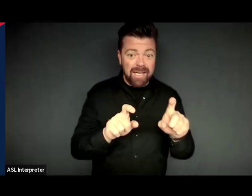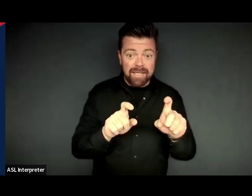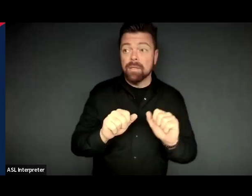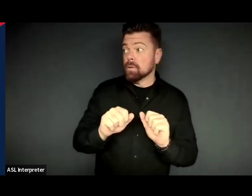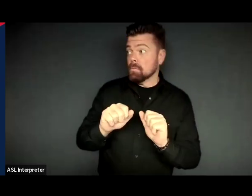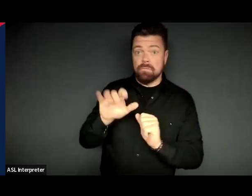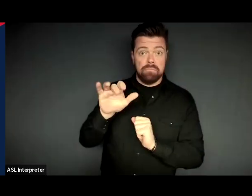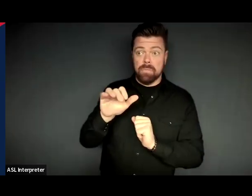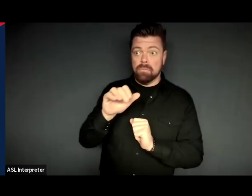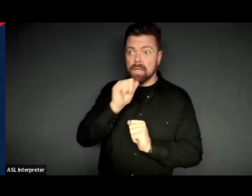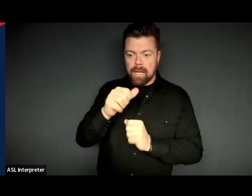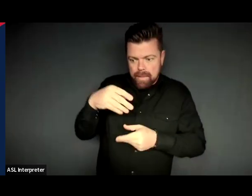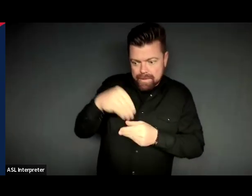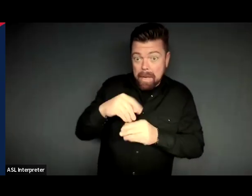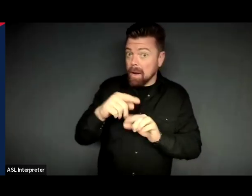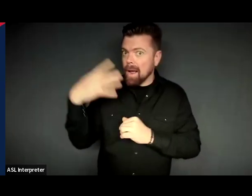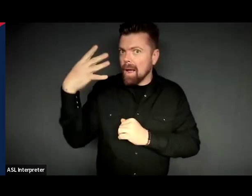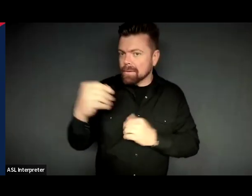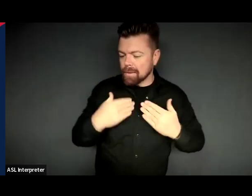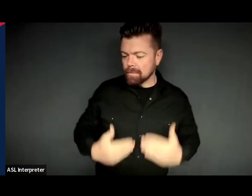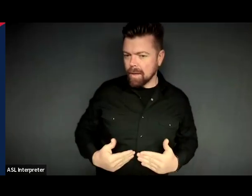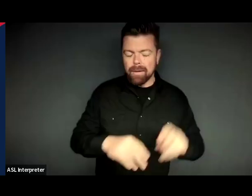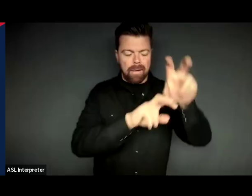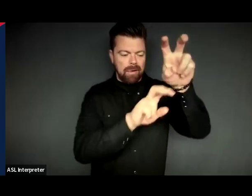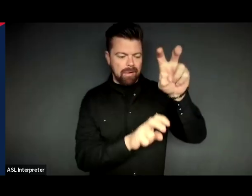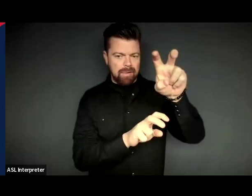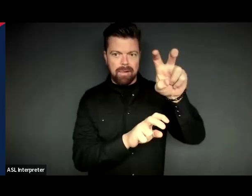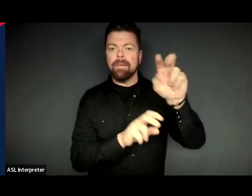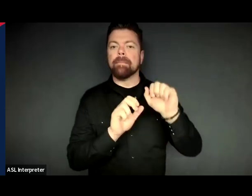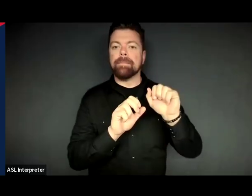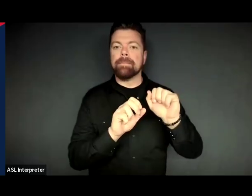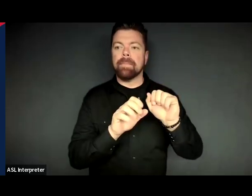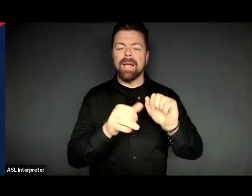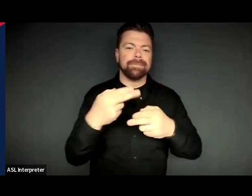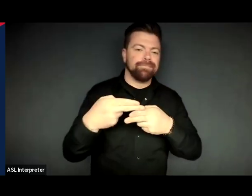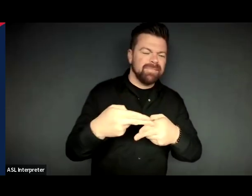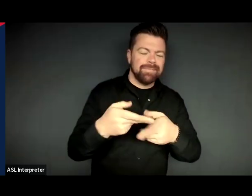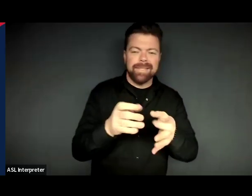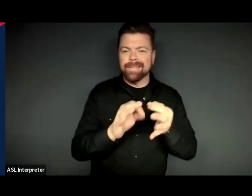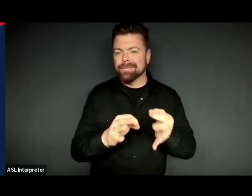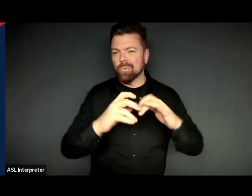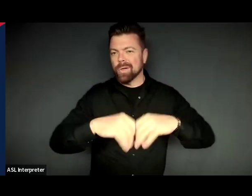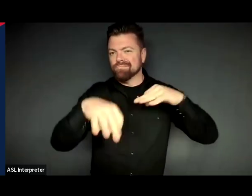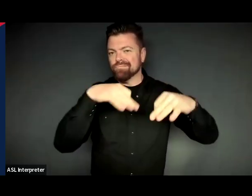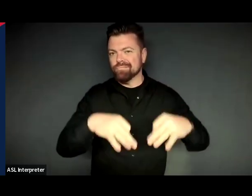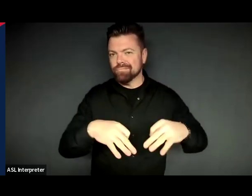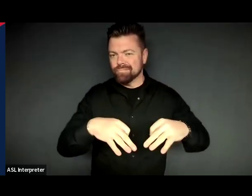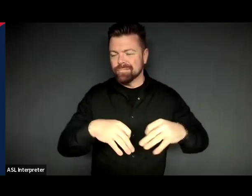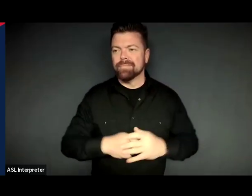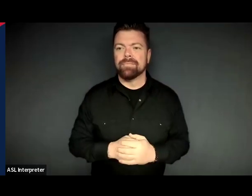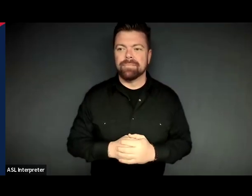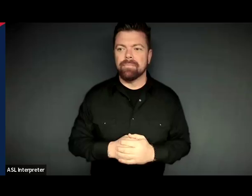body. I call it now. This is the simple version. It's much more